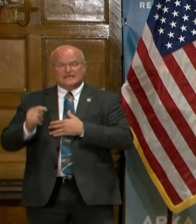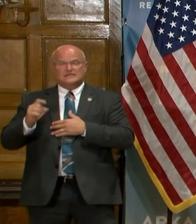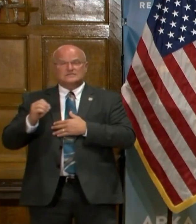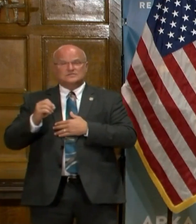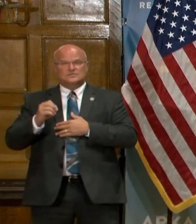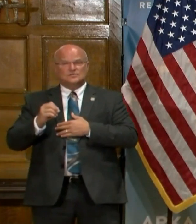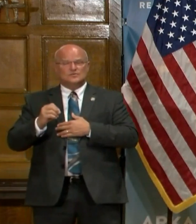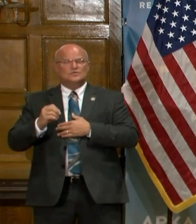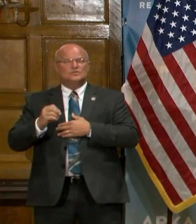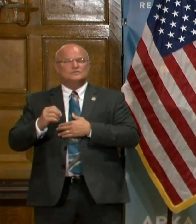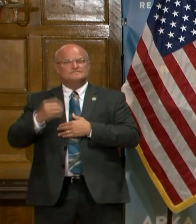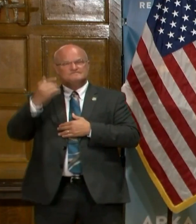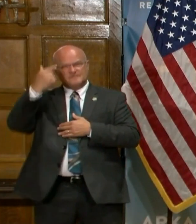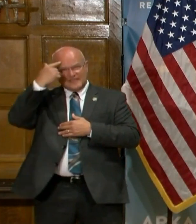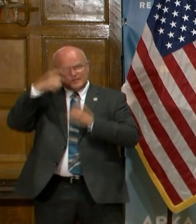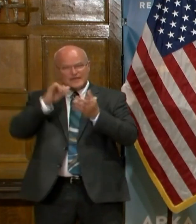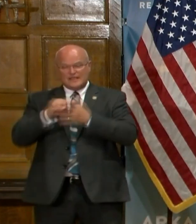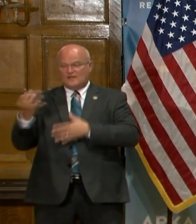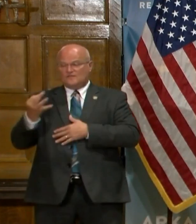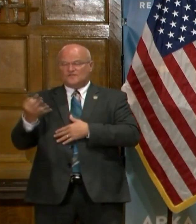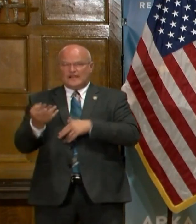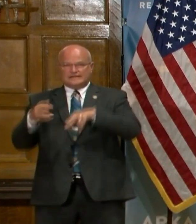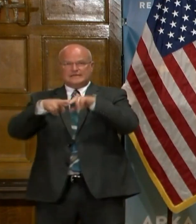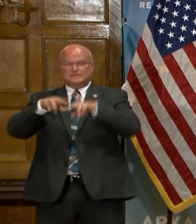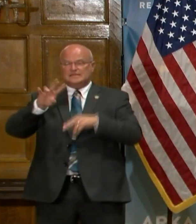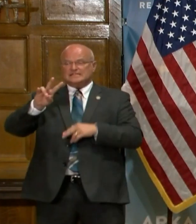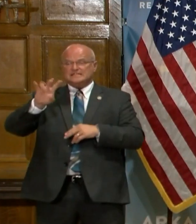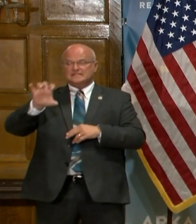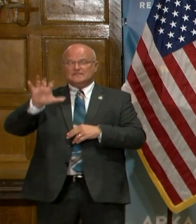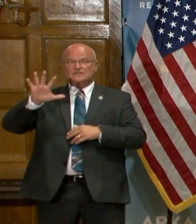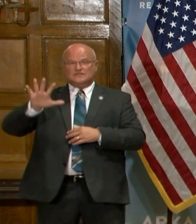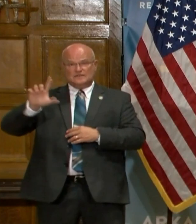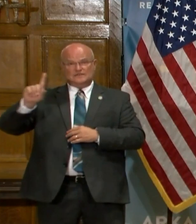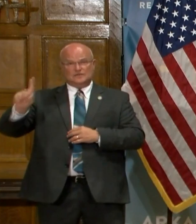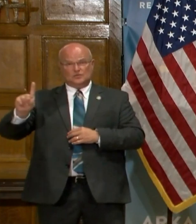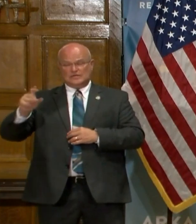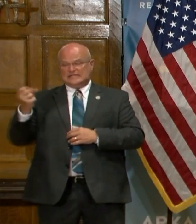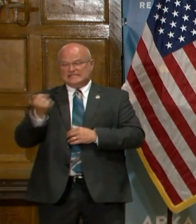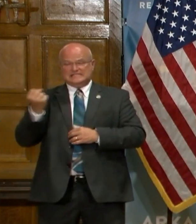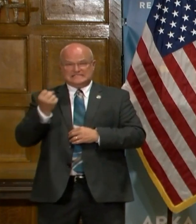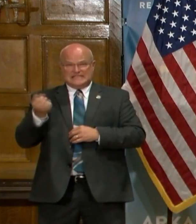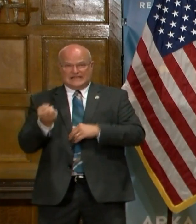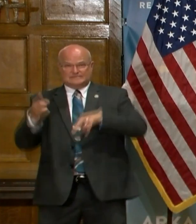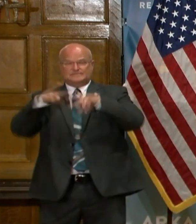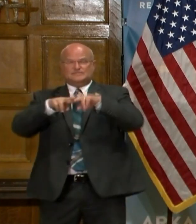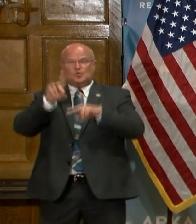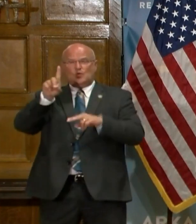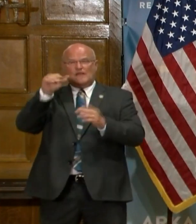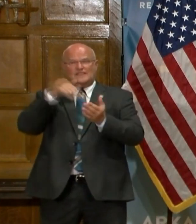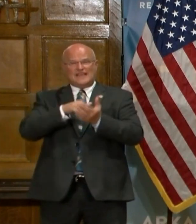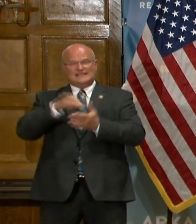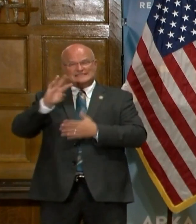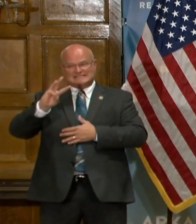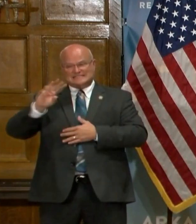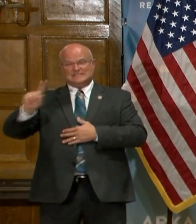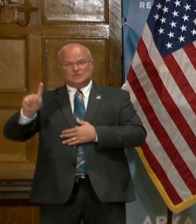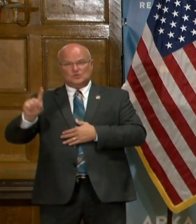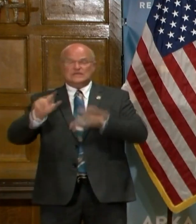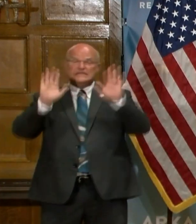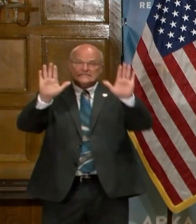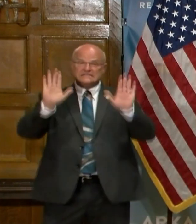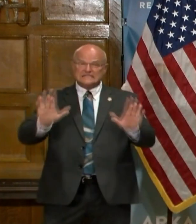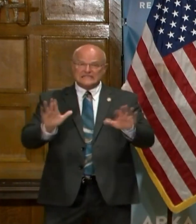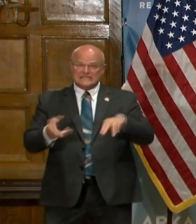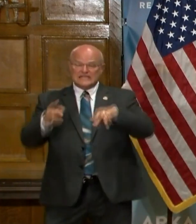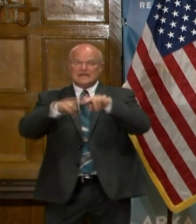to refresh ourselves, on Friday we were up 751 cases, Saturday 1,061,